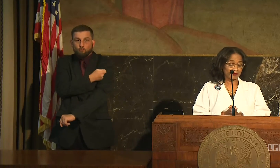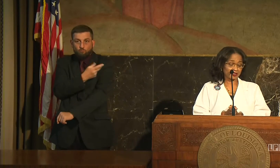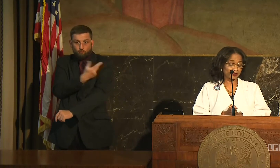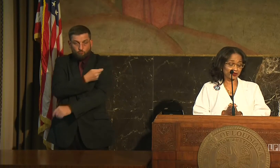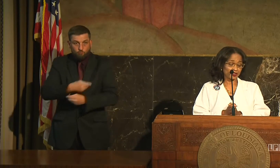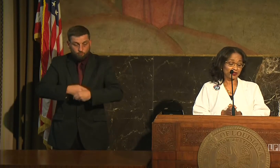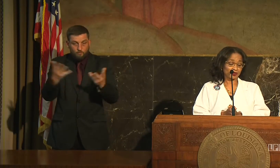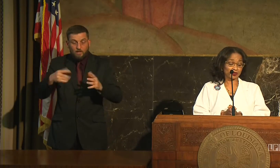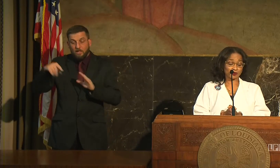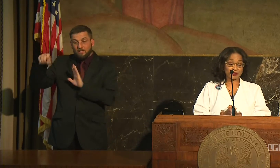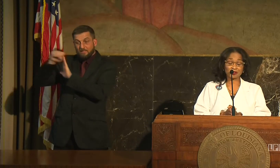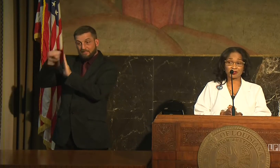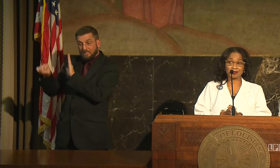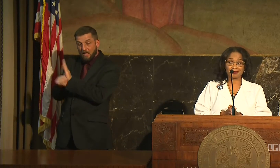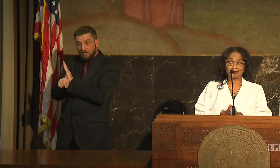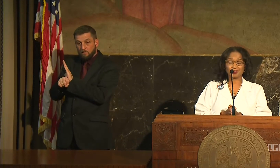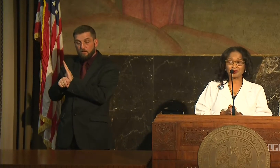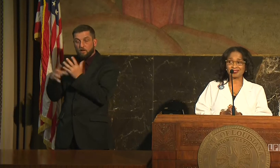state has administered